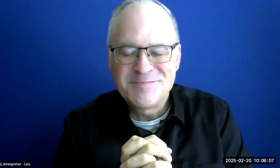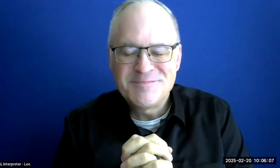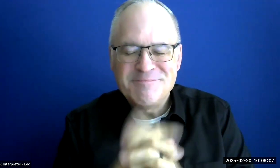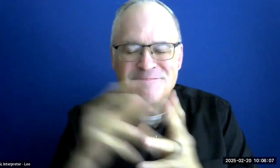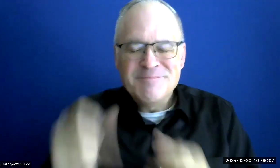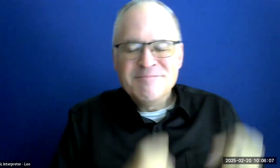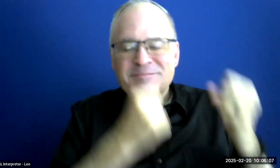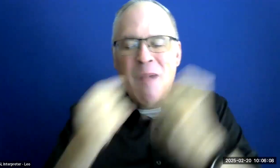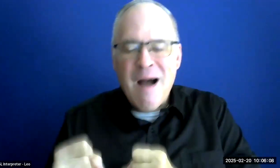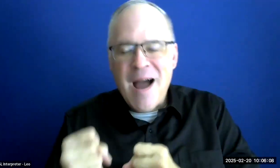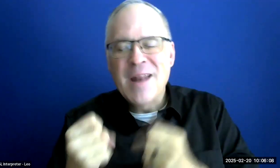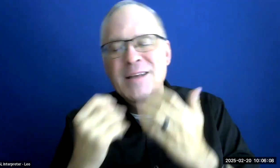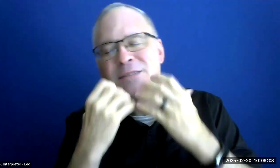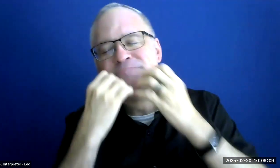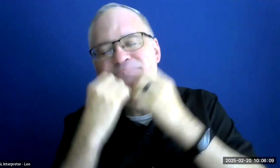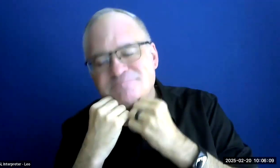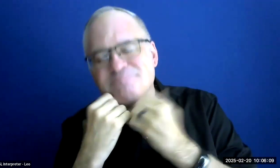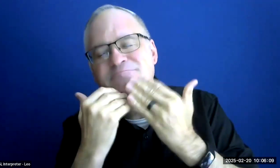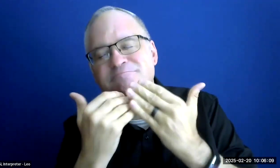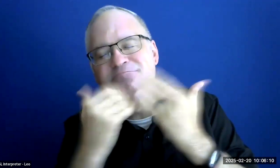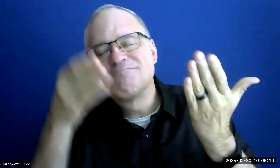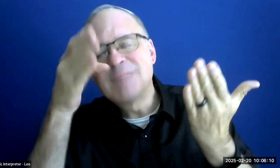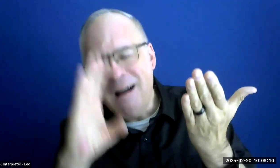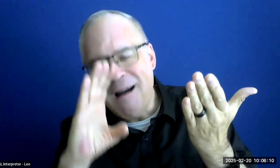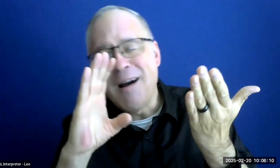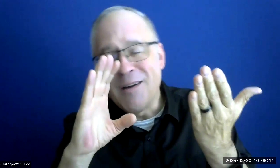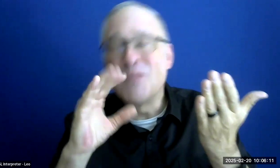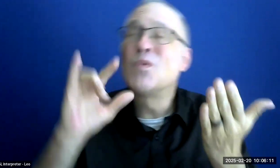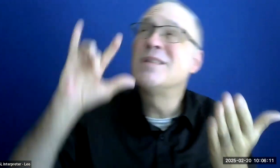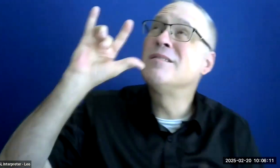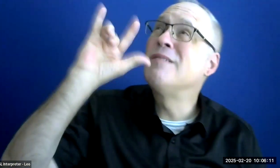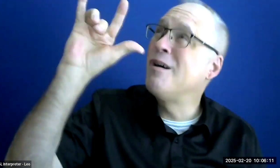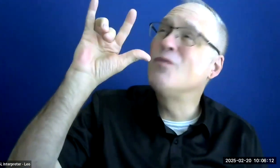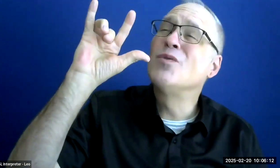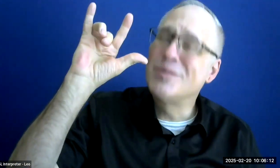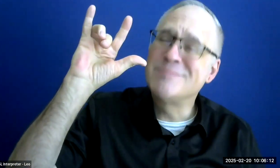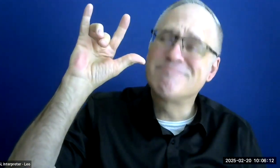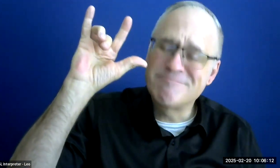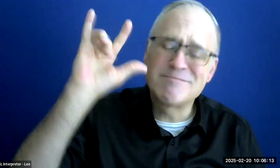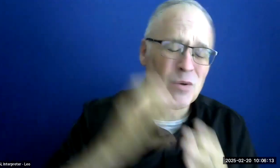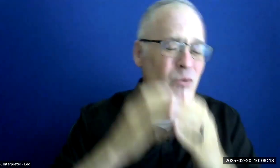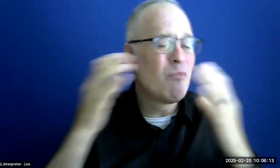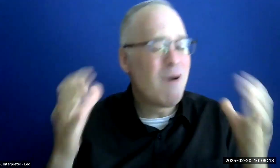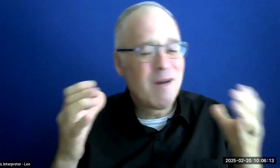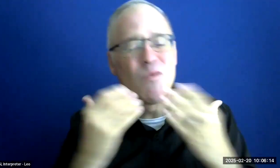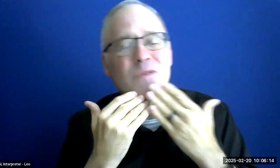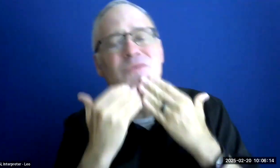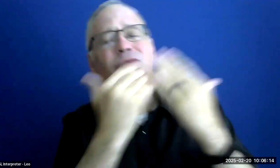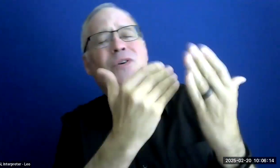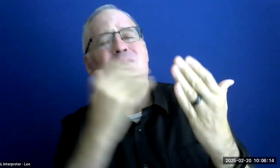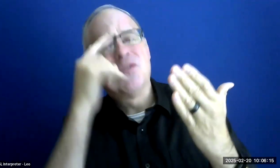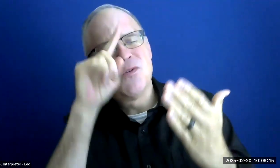Almighty and most gracious God, we love you so much. We are grateful for your grace and for